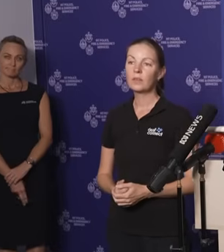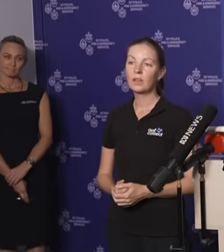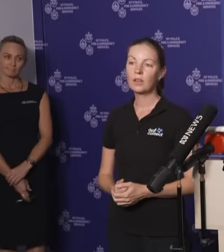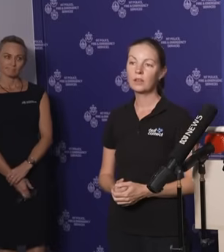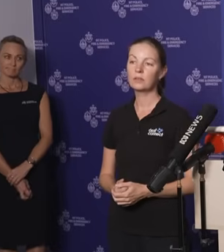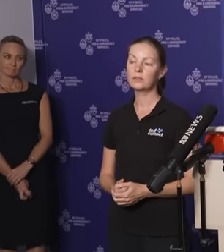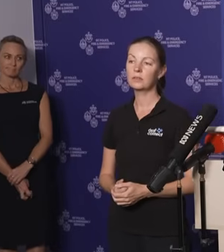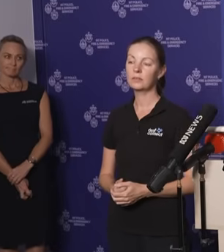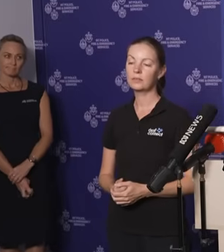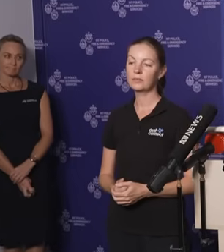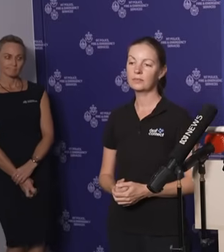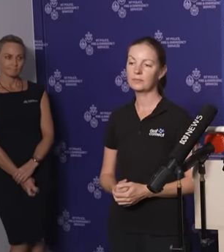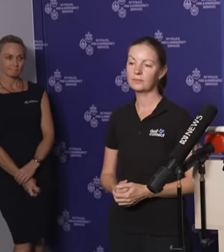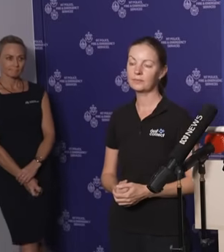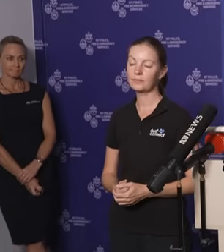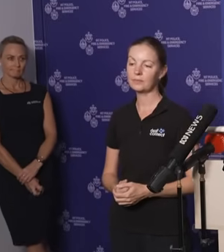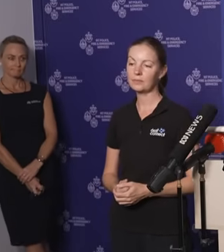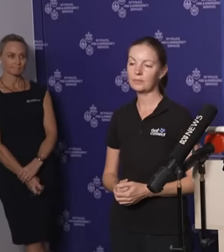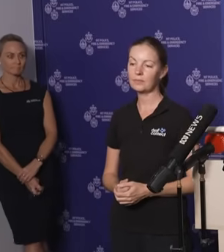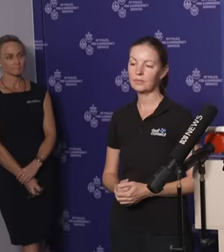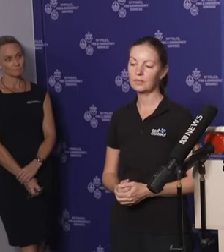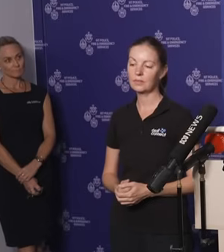Being prepared, being quiet,